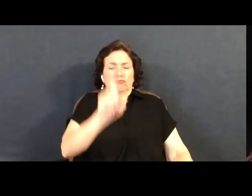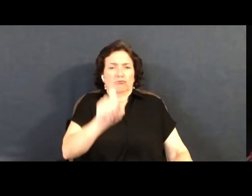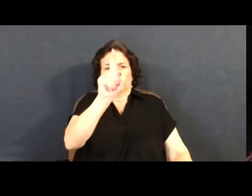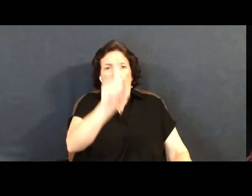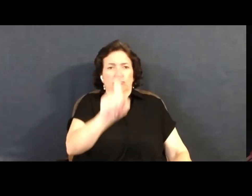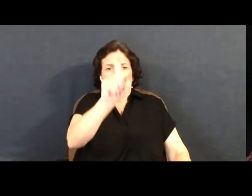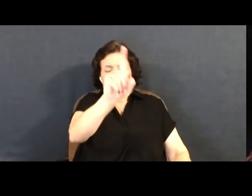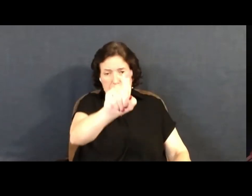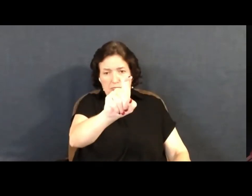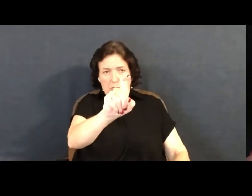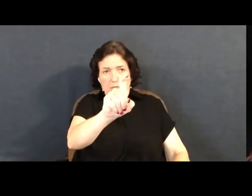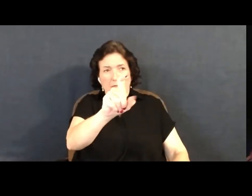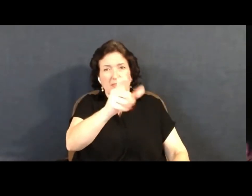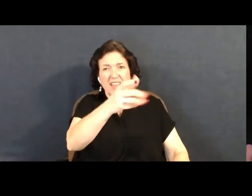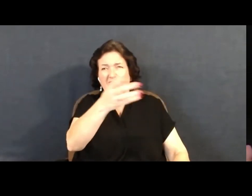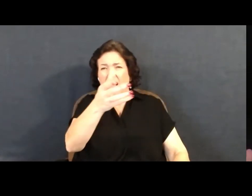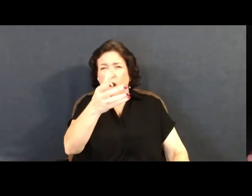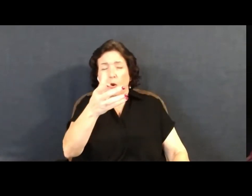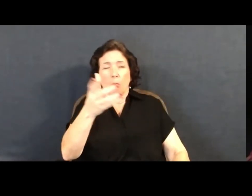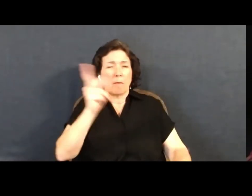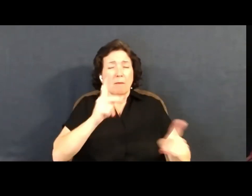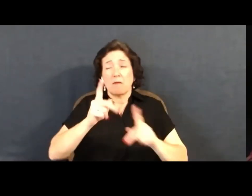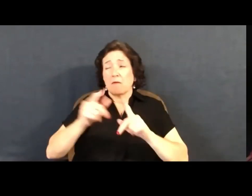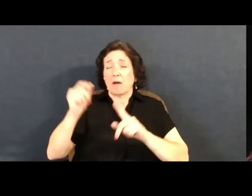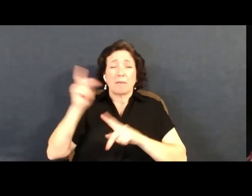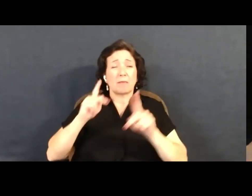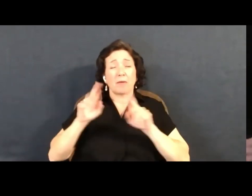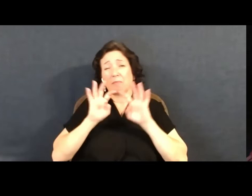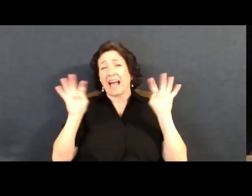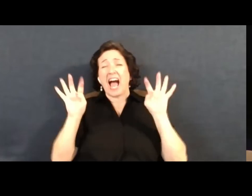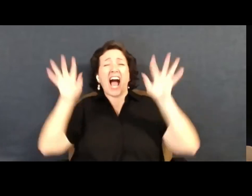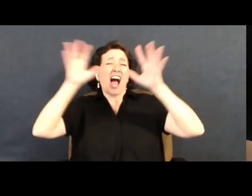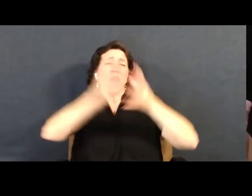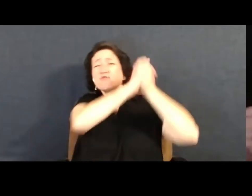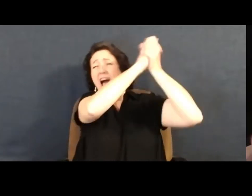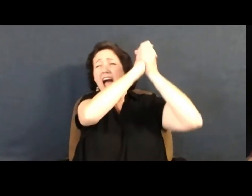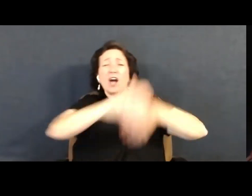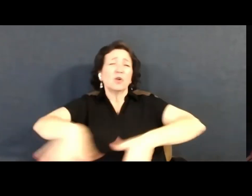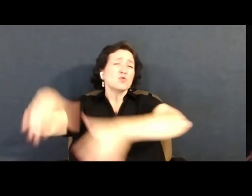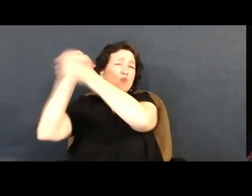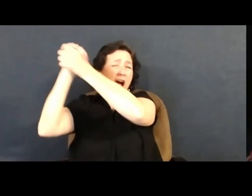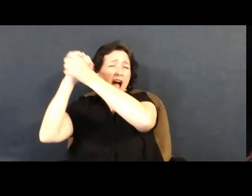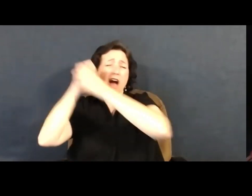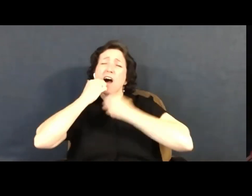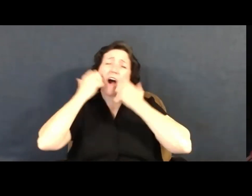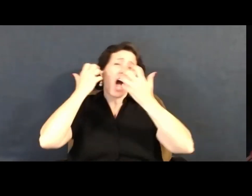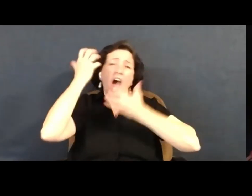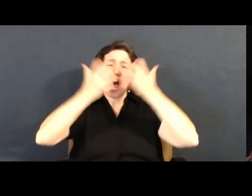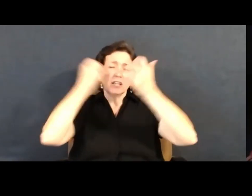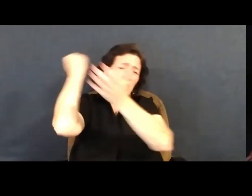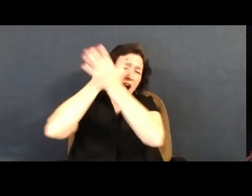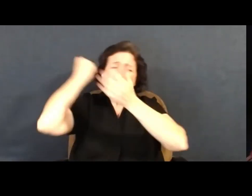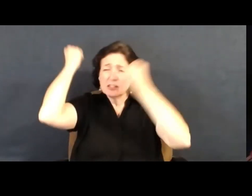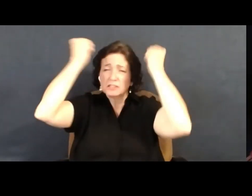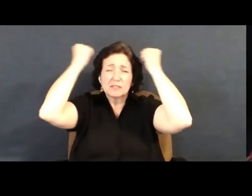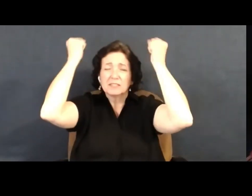as he did, there was a cheer from the heroes on the bank. "Hooray!" they cried. There was a cheer